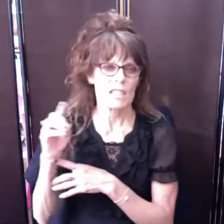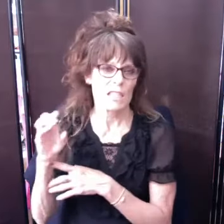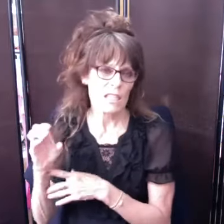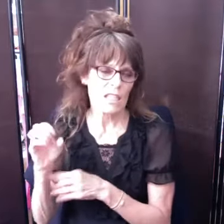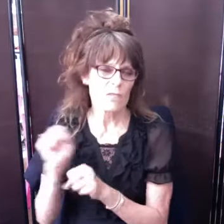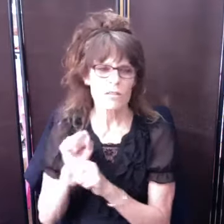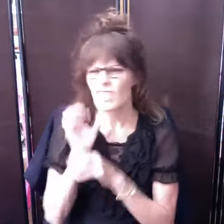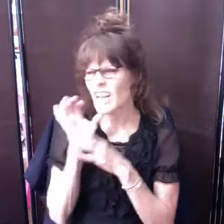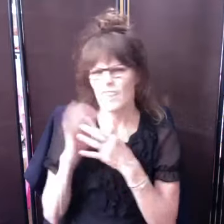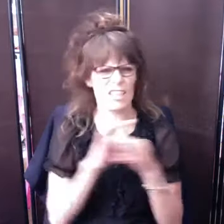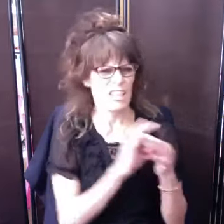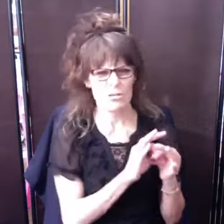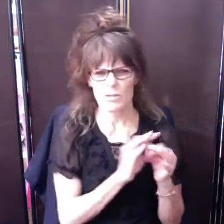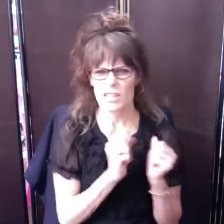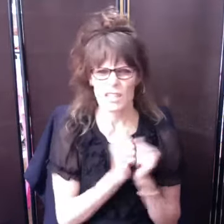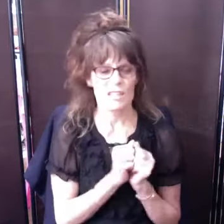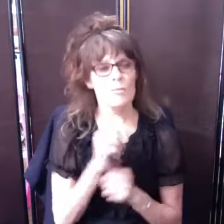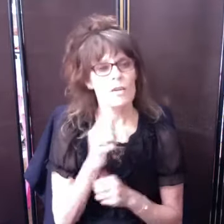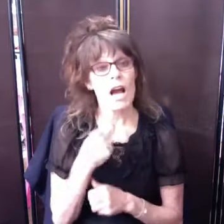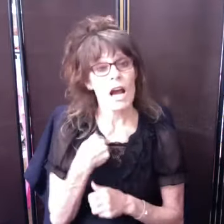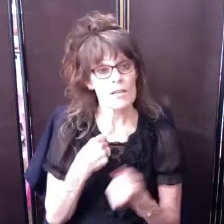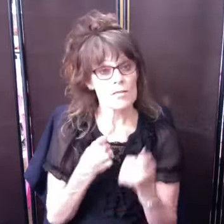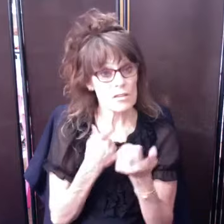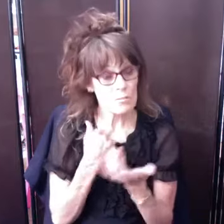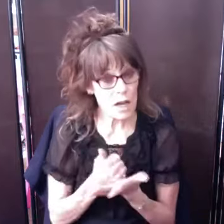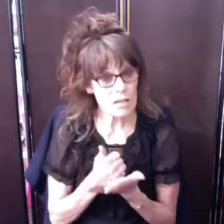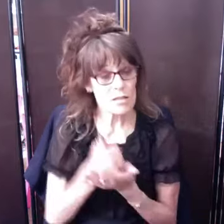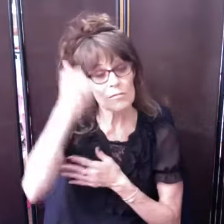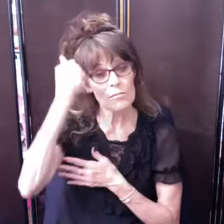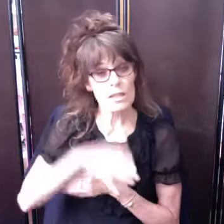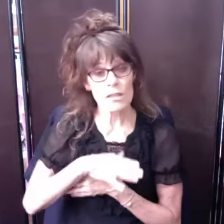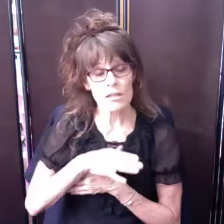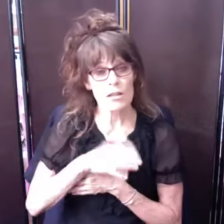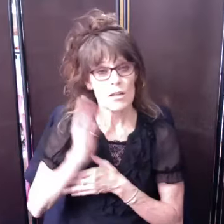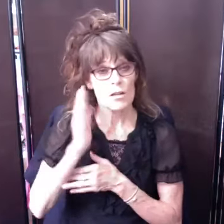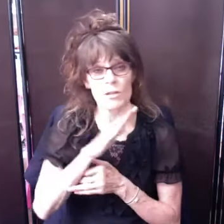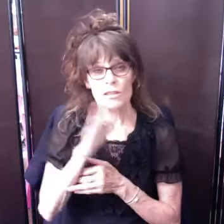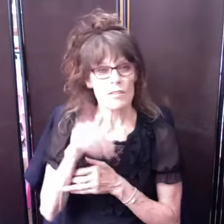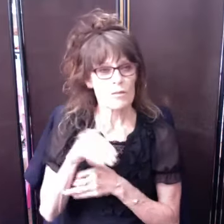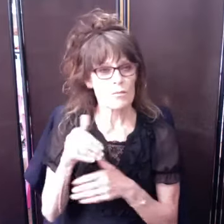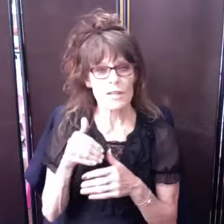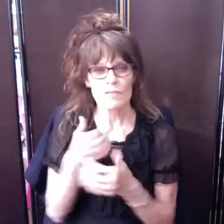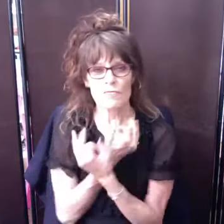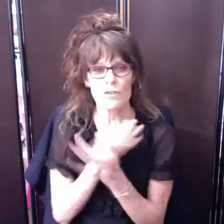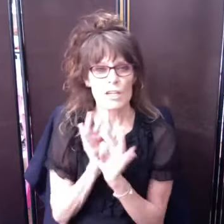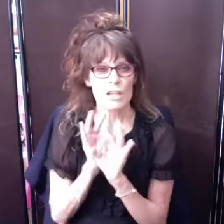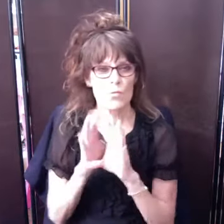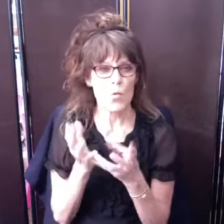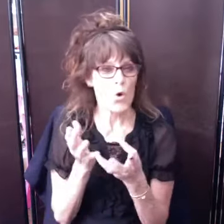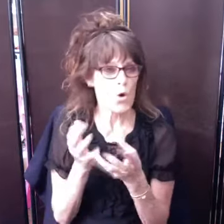this, but I've sponsored some guys who will never be free world AA members. I've